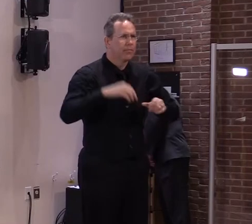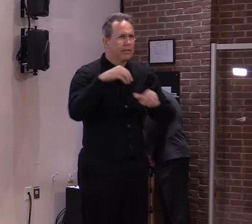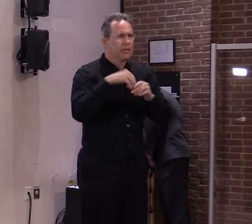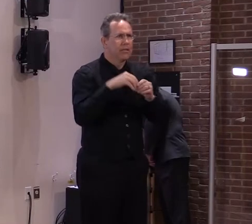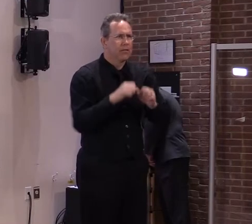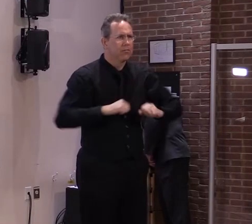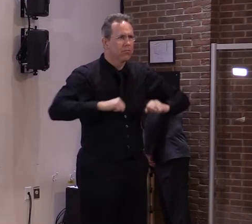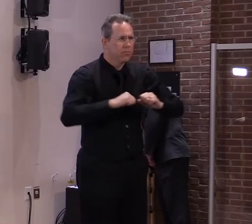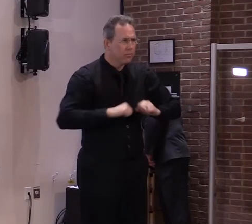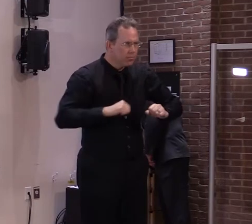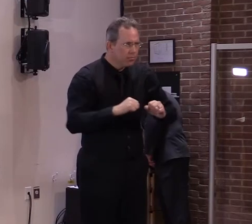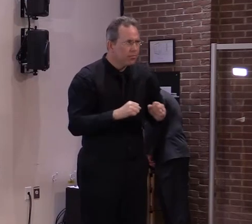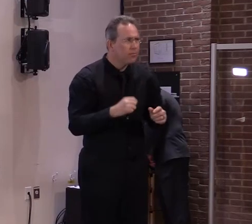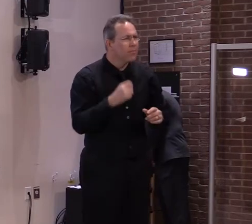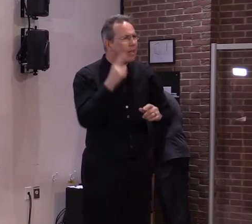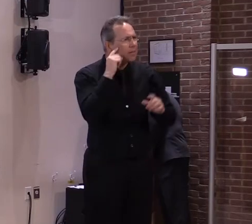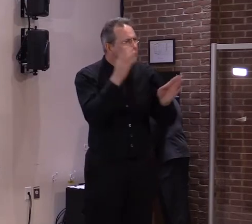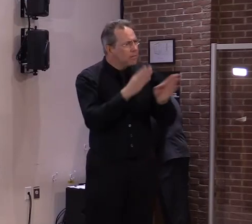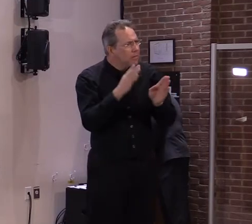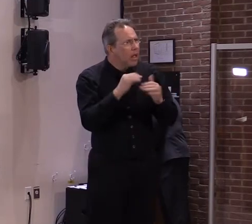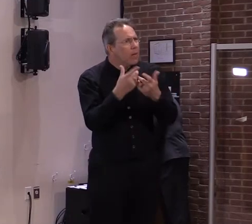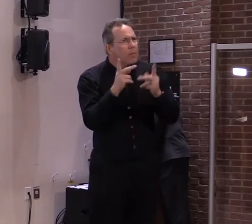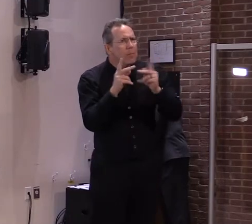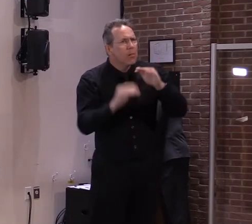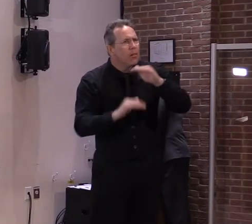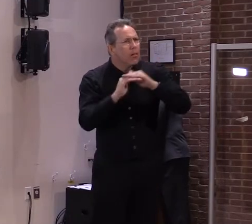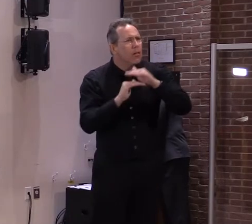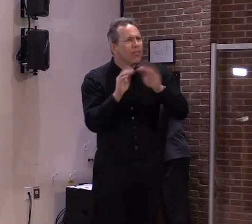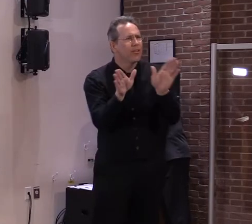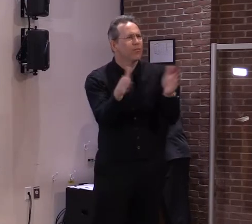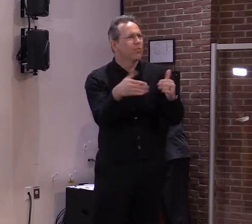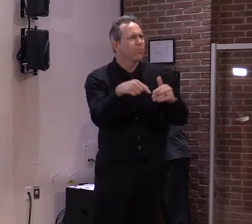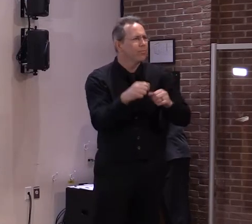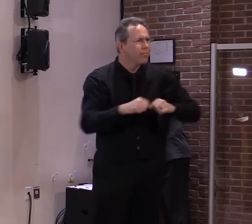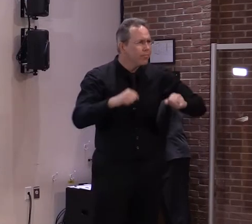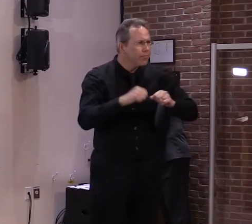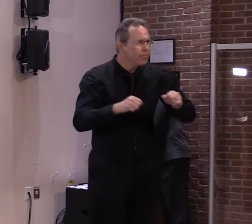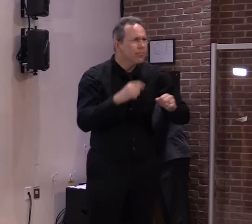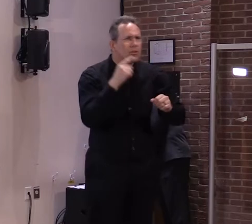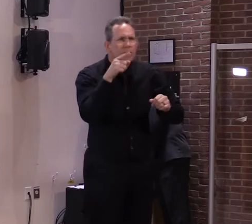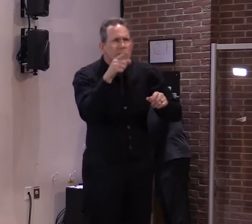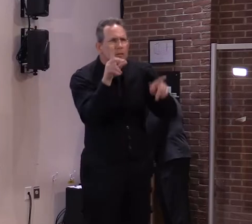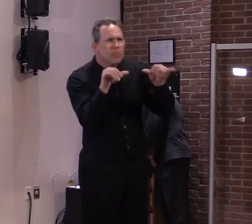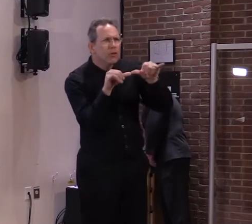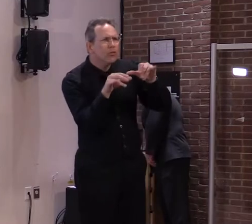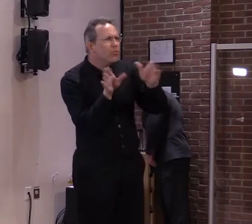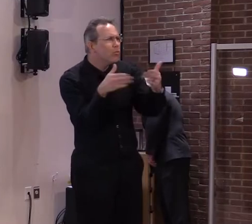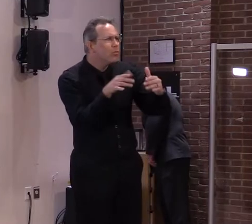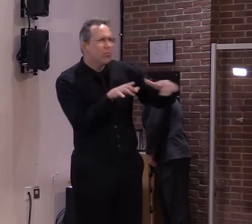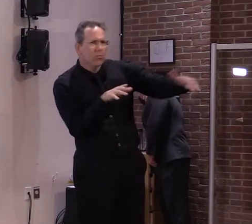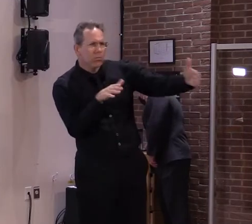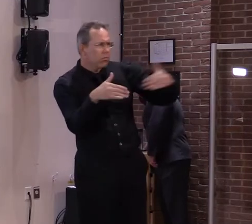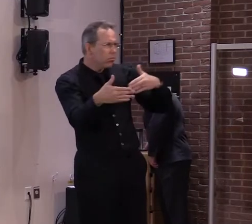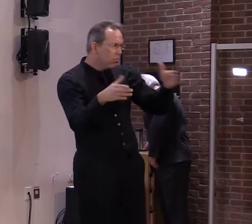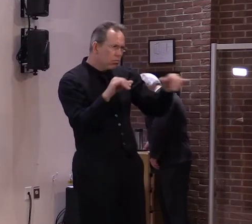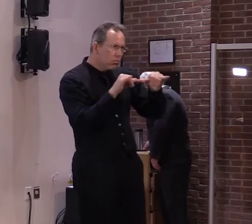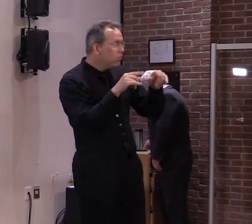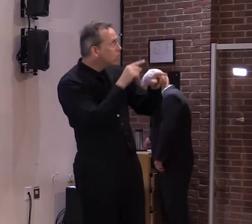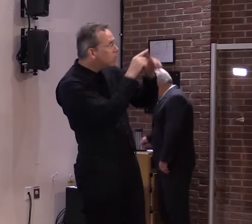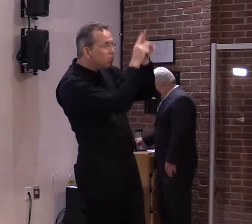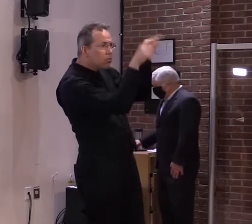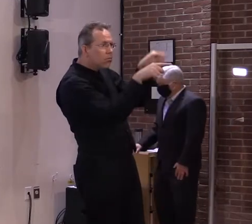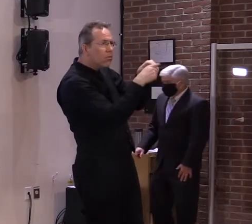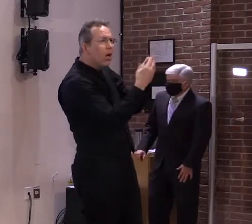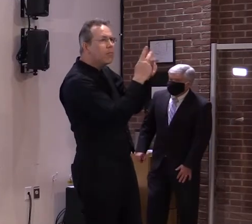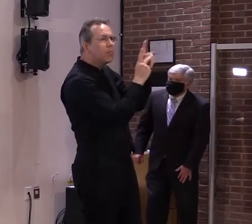really make sure that they're not crowding people into small areas. And the reason the outdoor is bigger is because that's what we want. We want people to